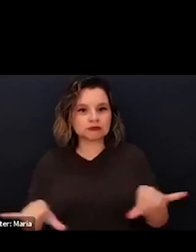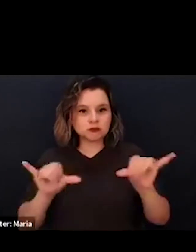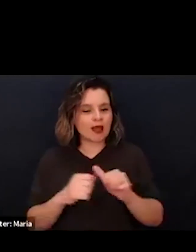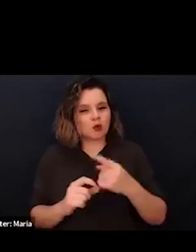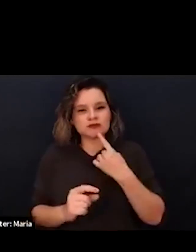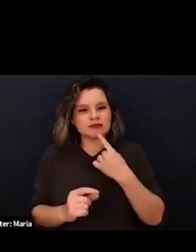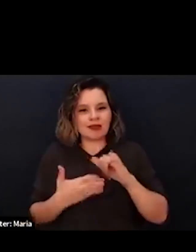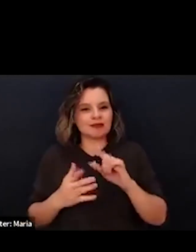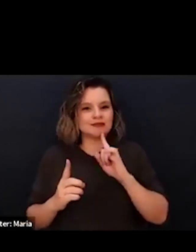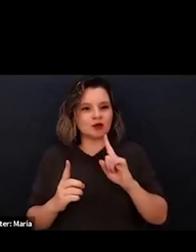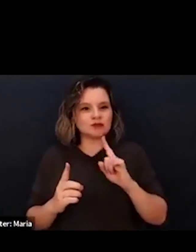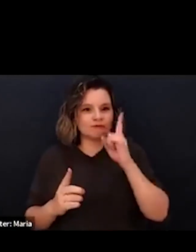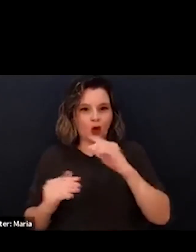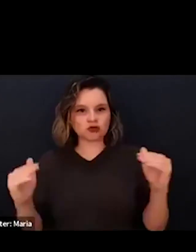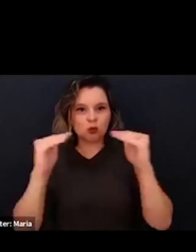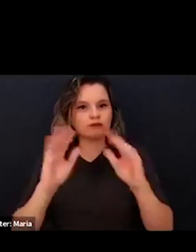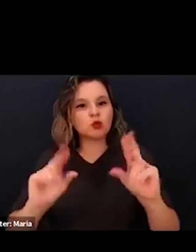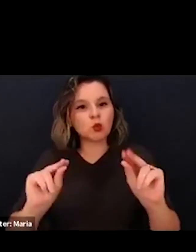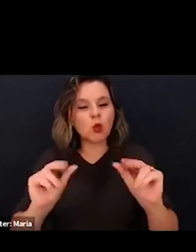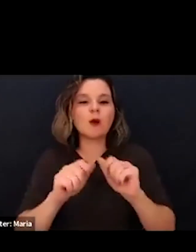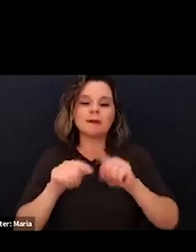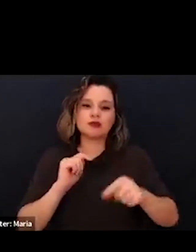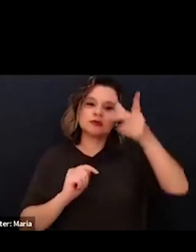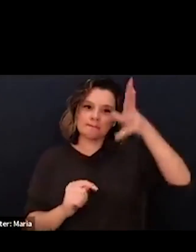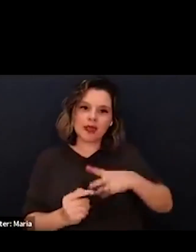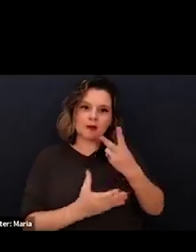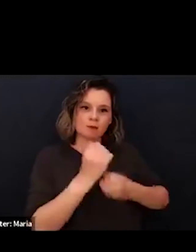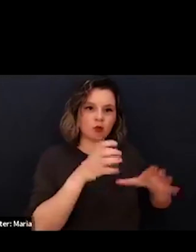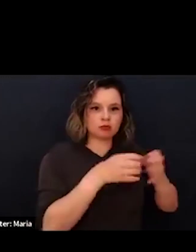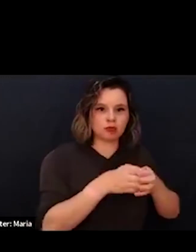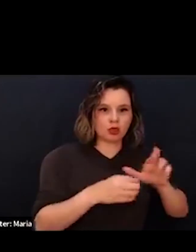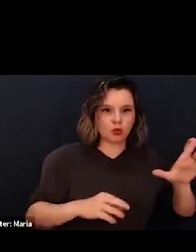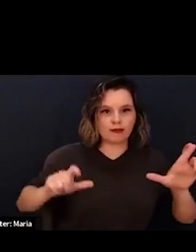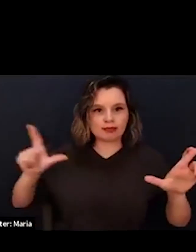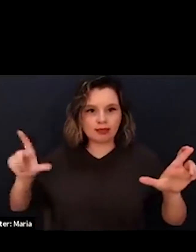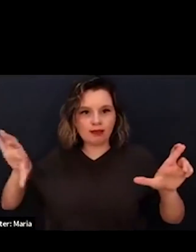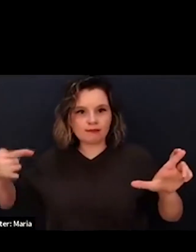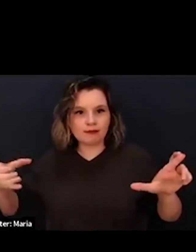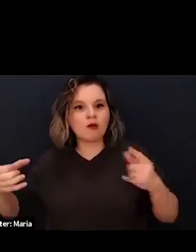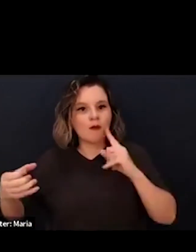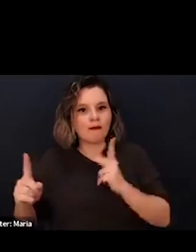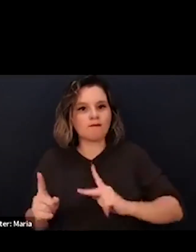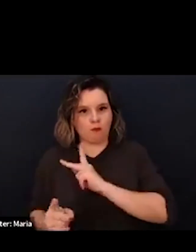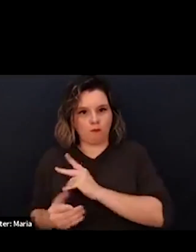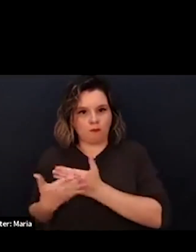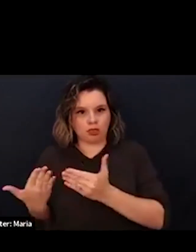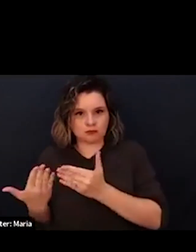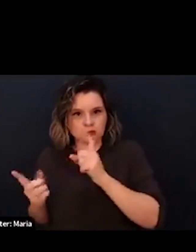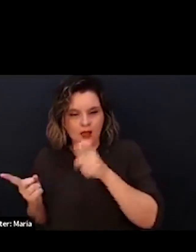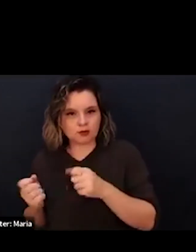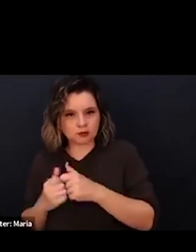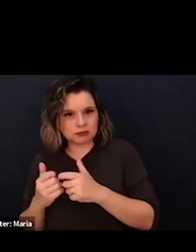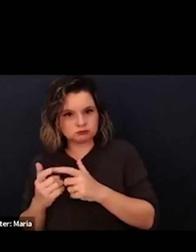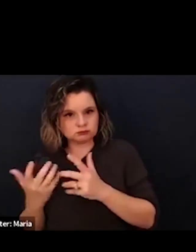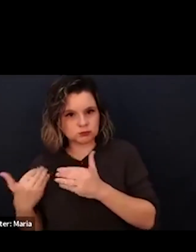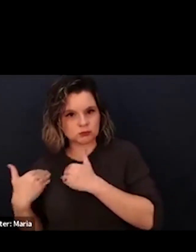that there's a false equivalence, although there are men in both on the right and the left who have personal stuff that they have to be held accountable